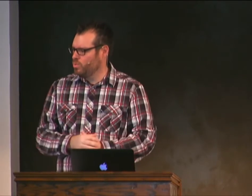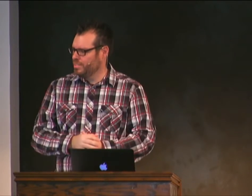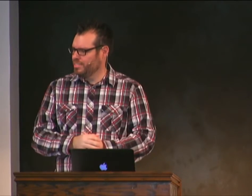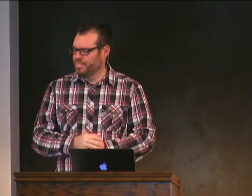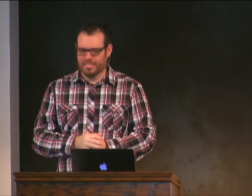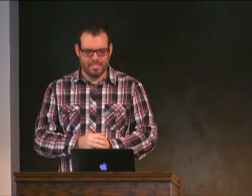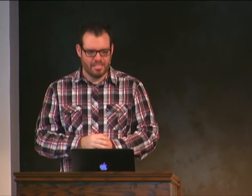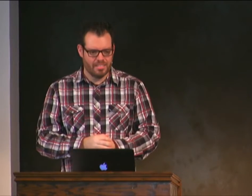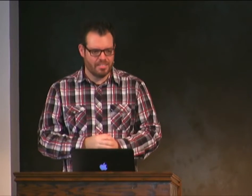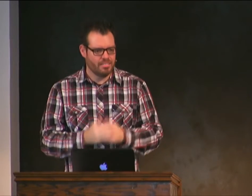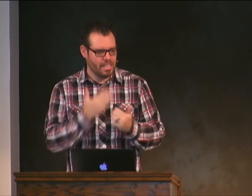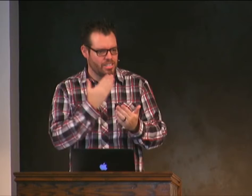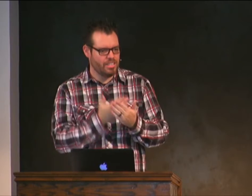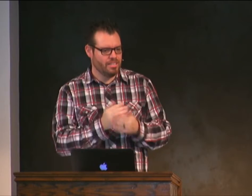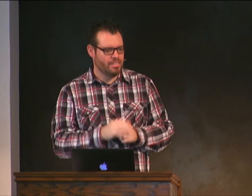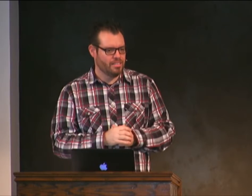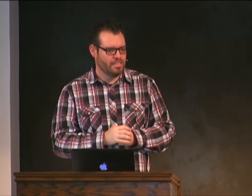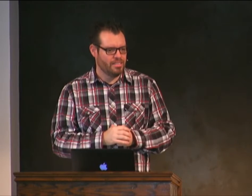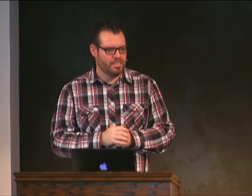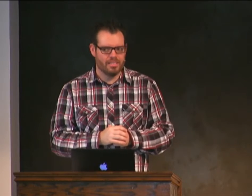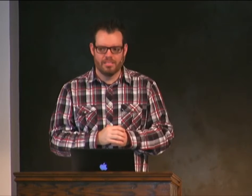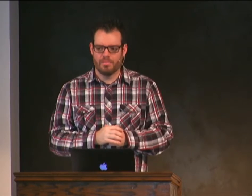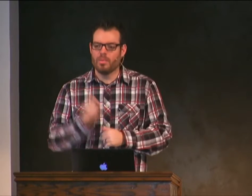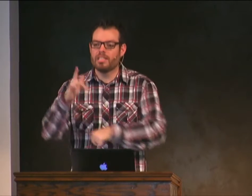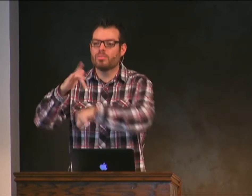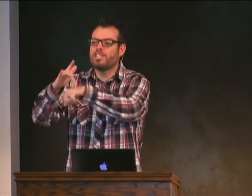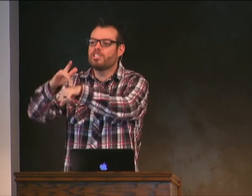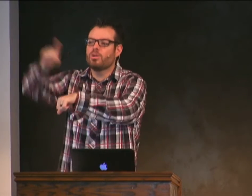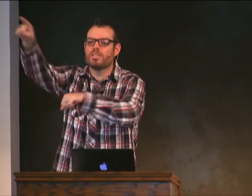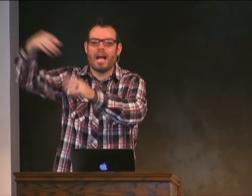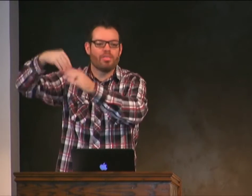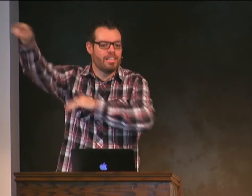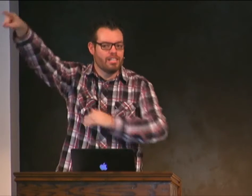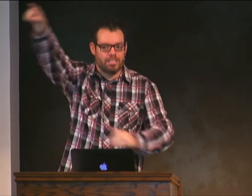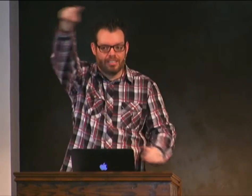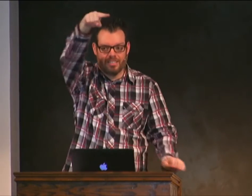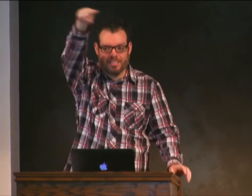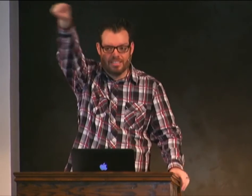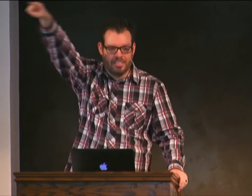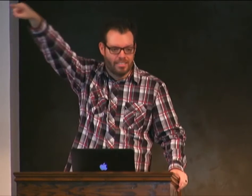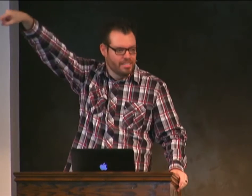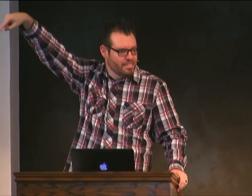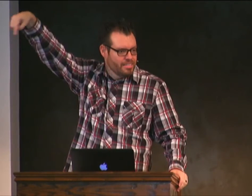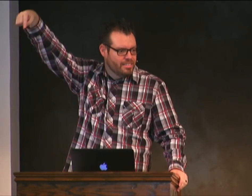grow. That's good. But we need to reach those out there.